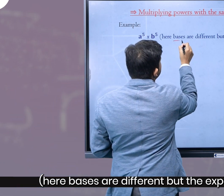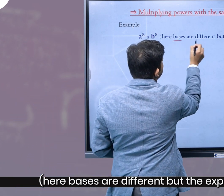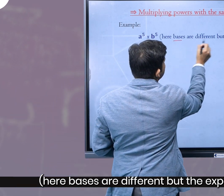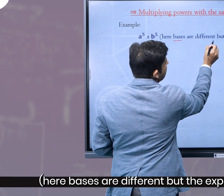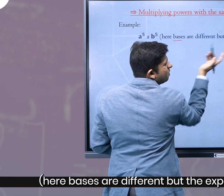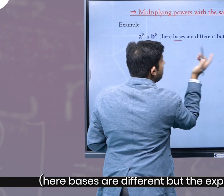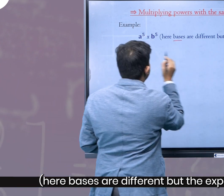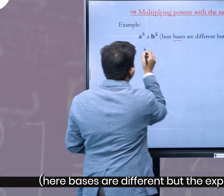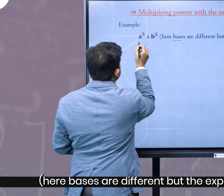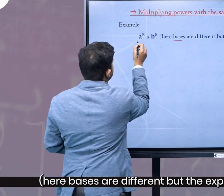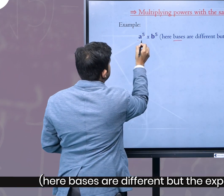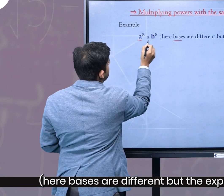same.